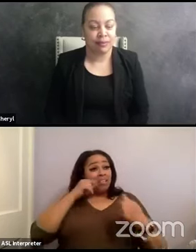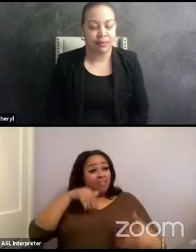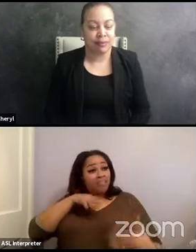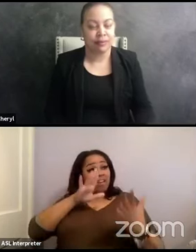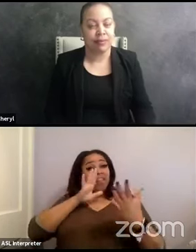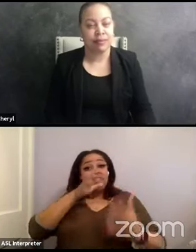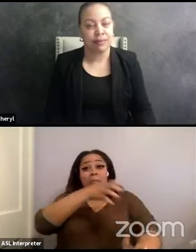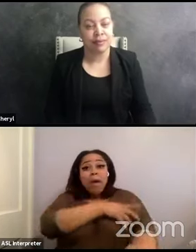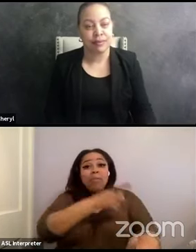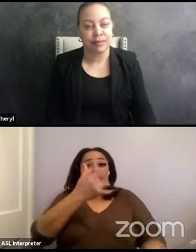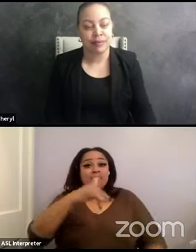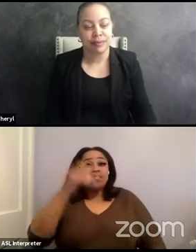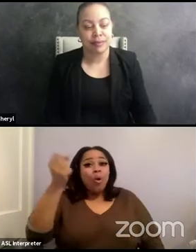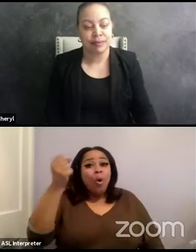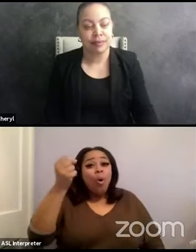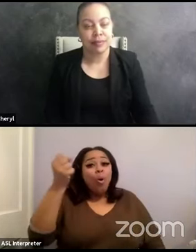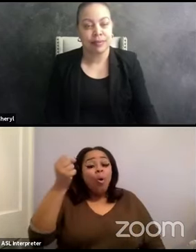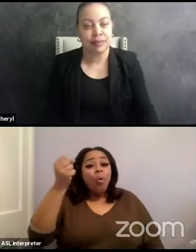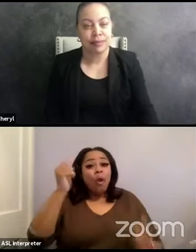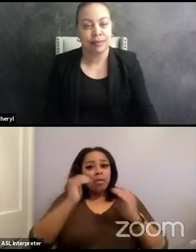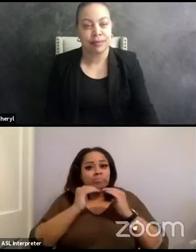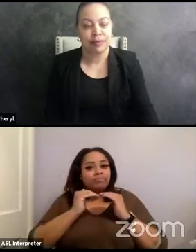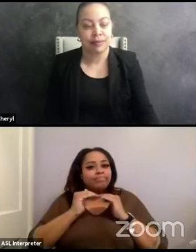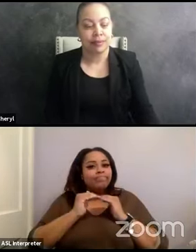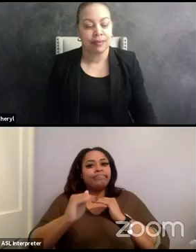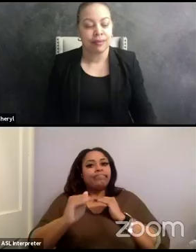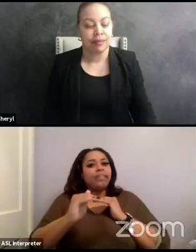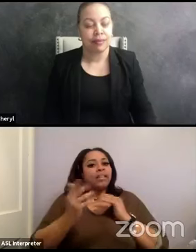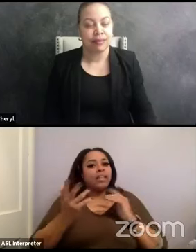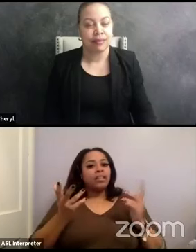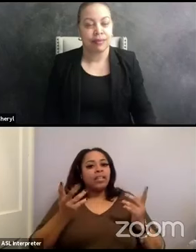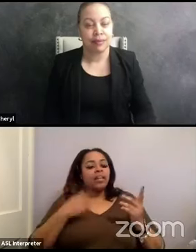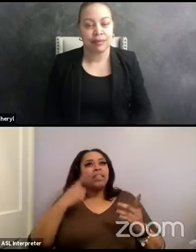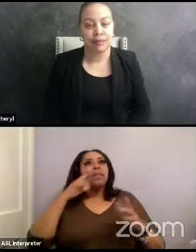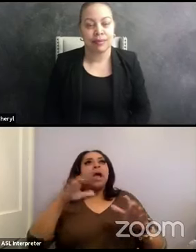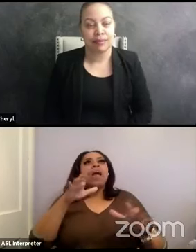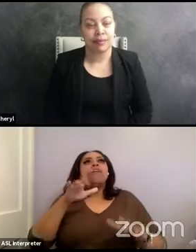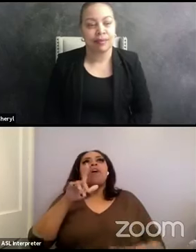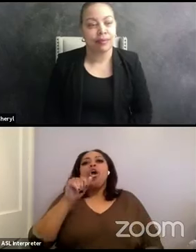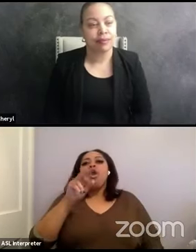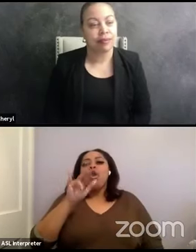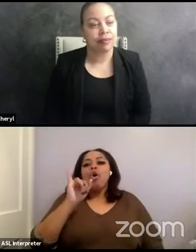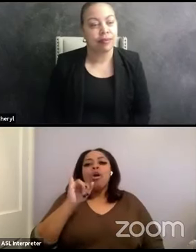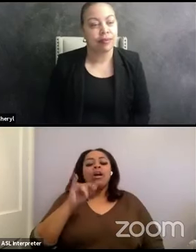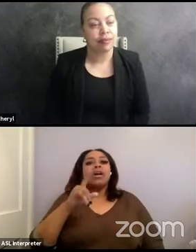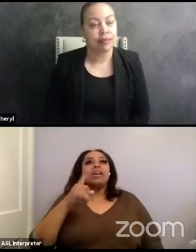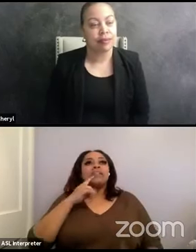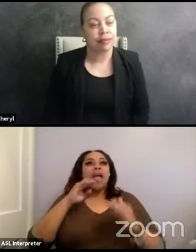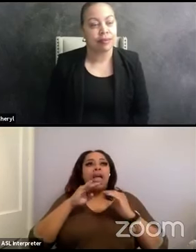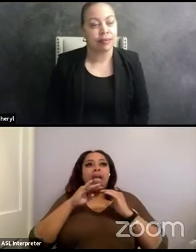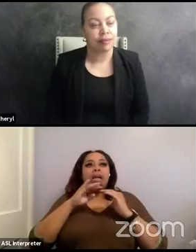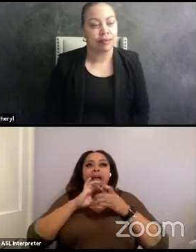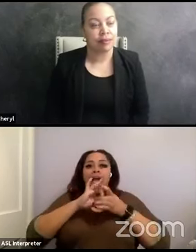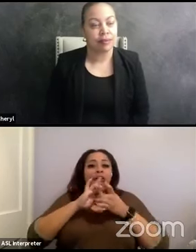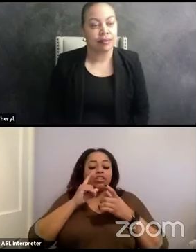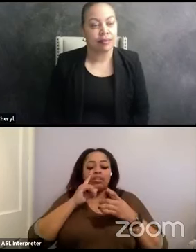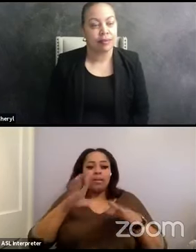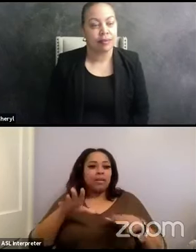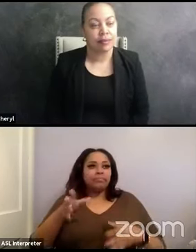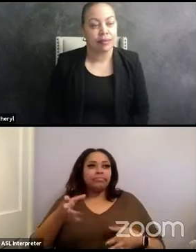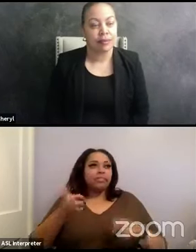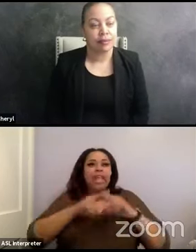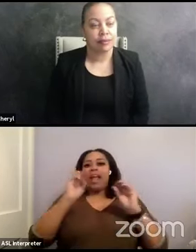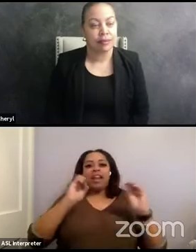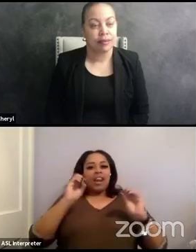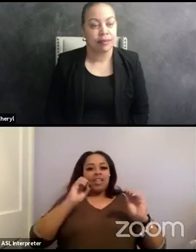that they still hold and maintain? And, I think about activist Laura Lamoon always says that allies should be gaining nothing from giving